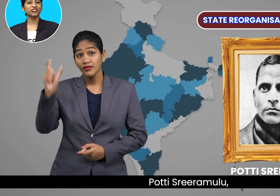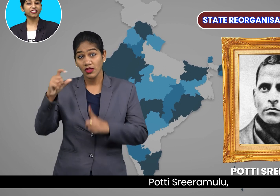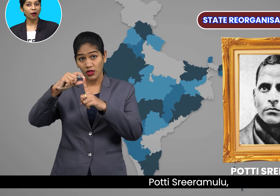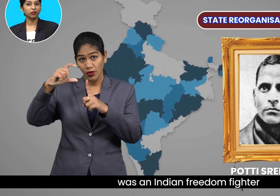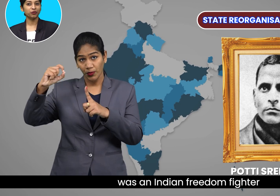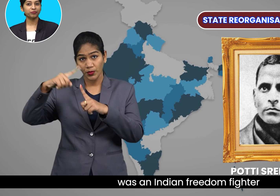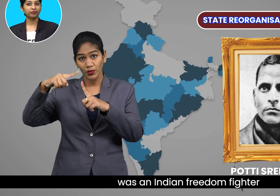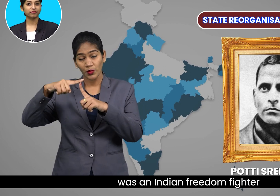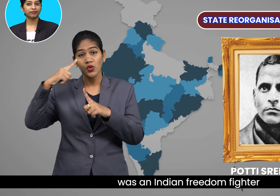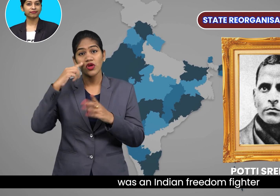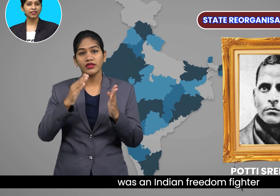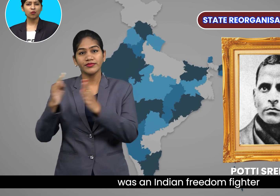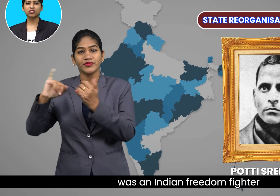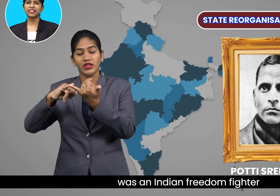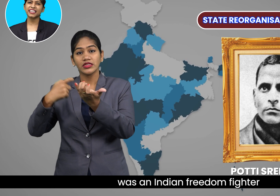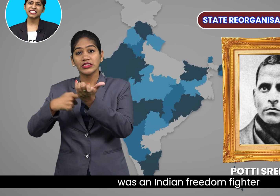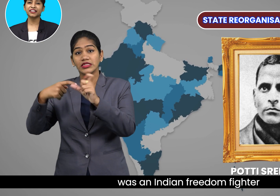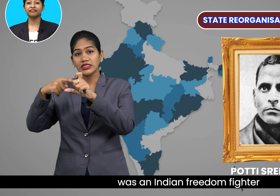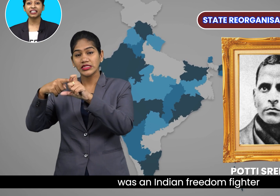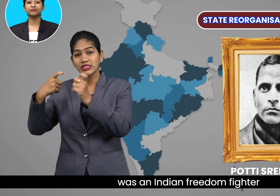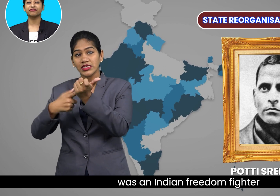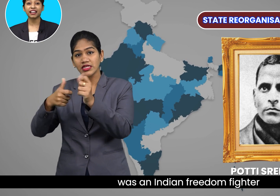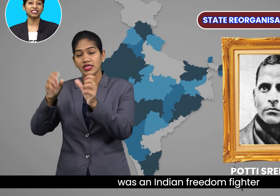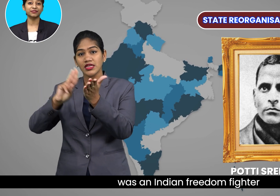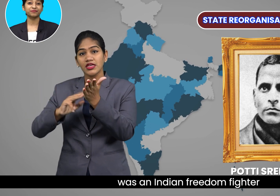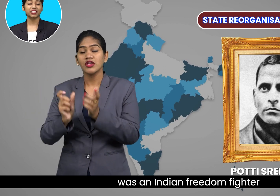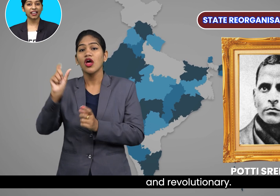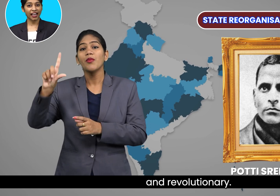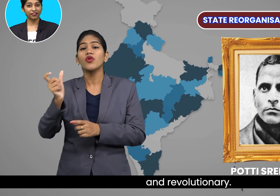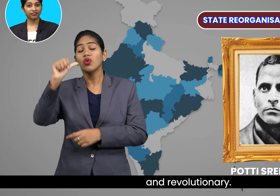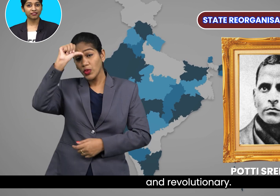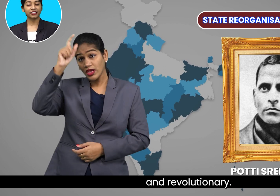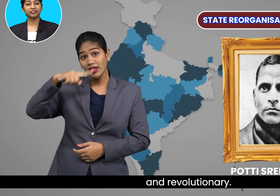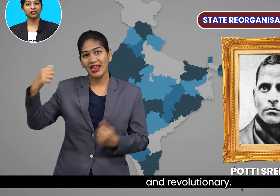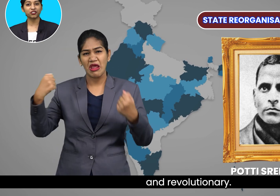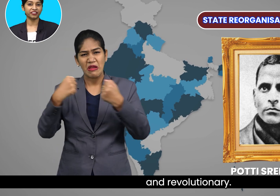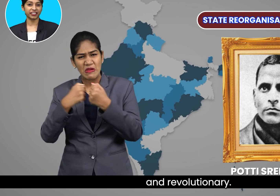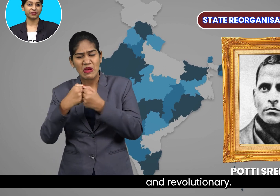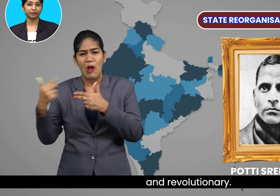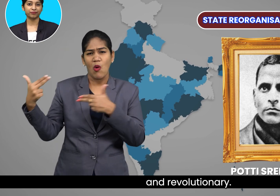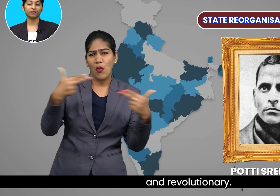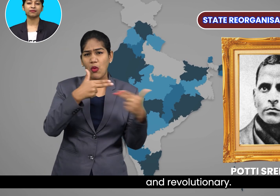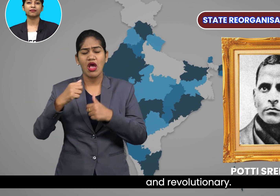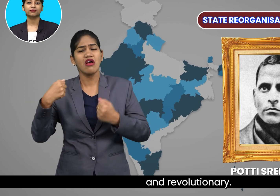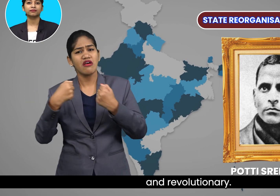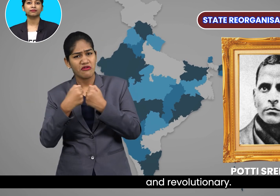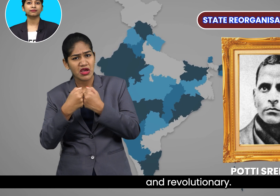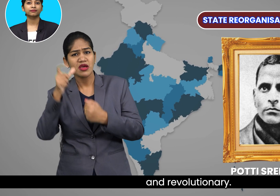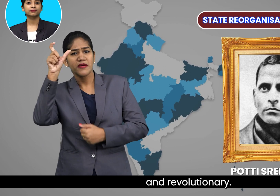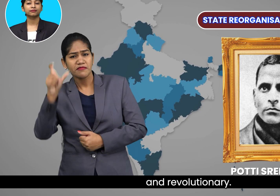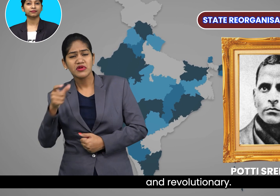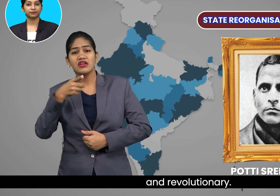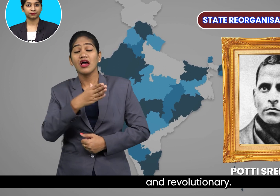Potti Sriramalu was an Indian freedom fighter and revolutionary.